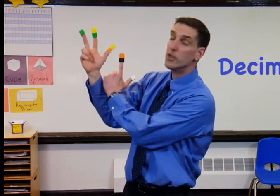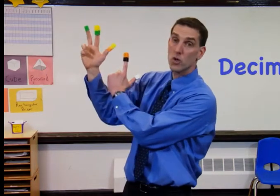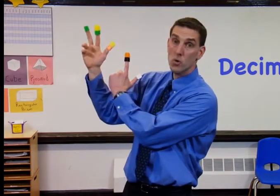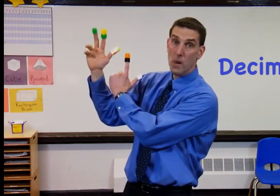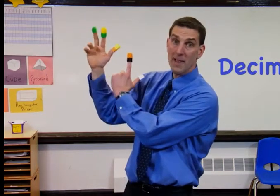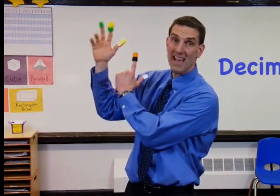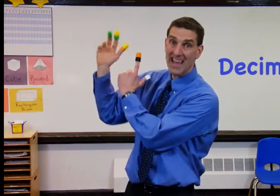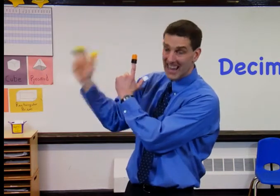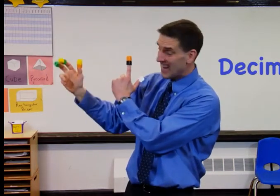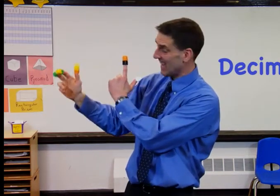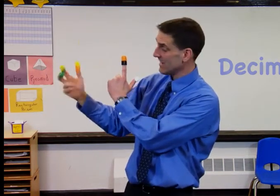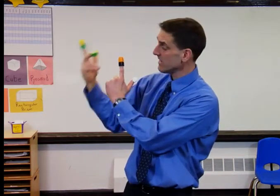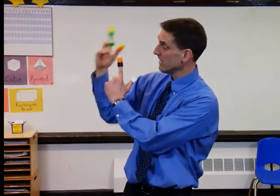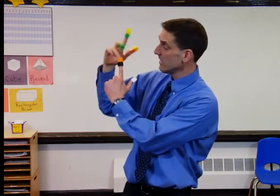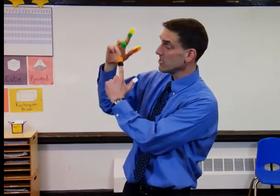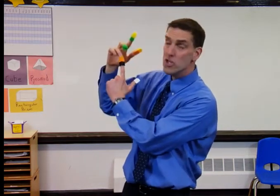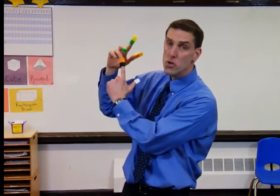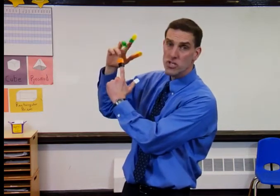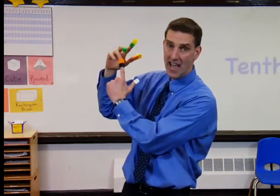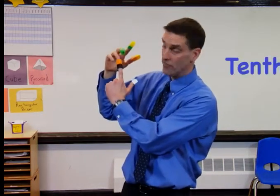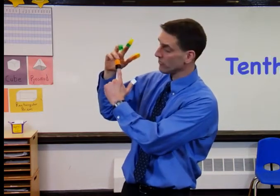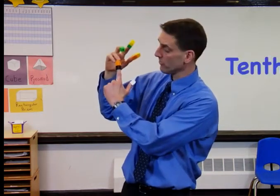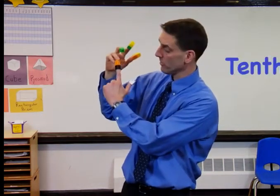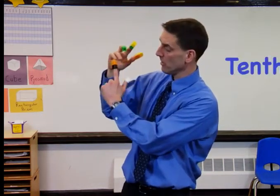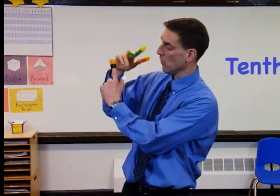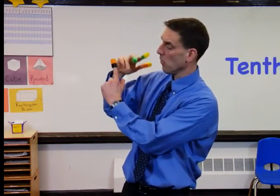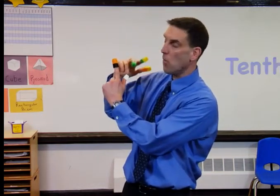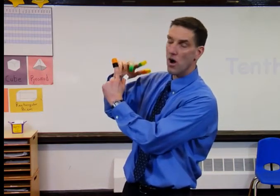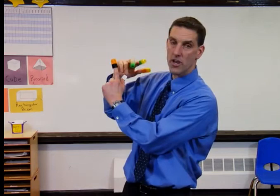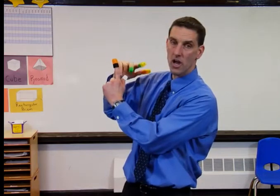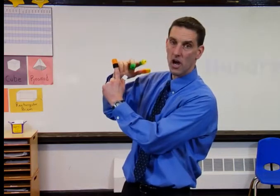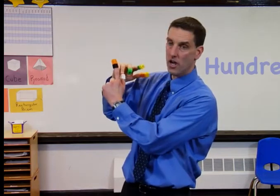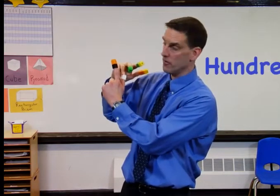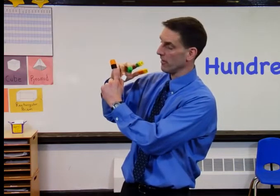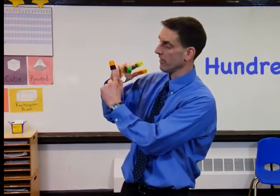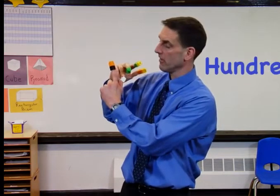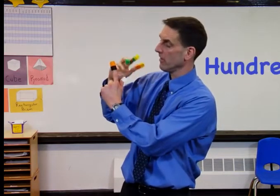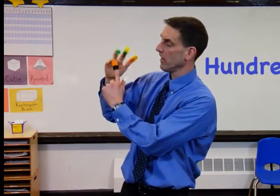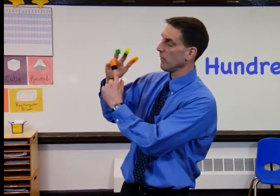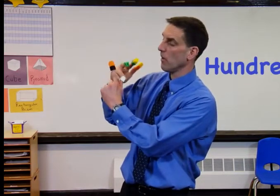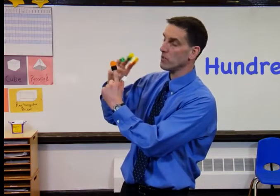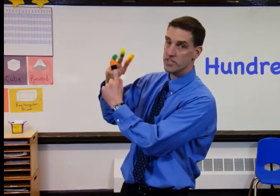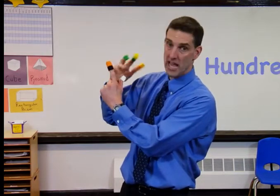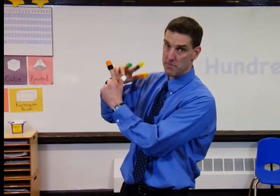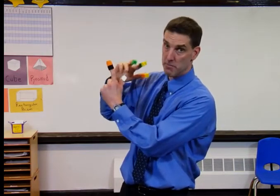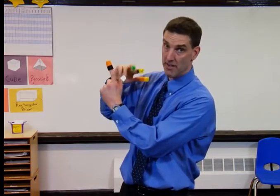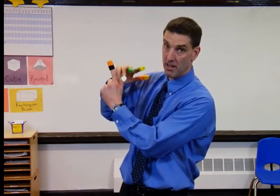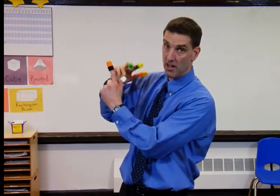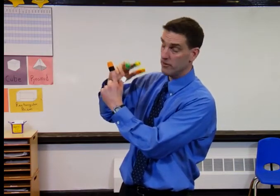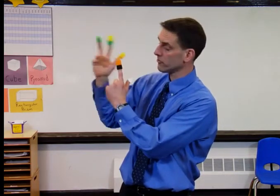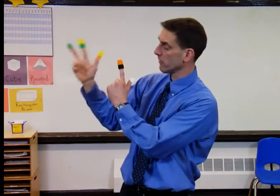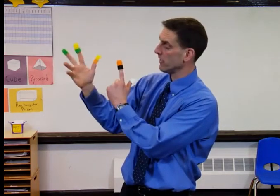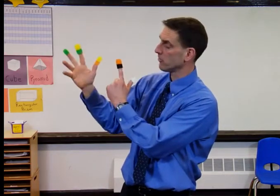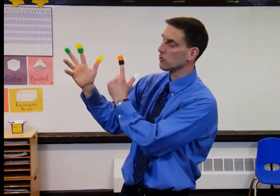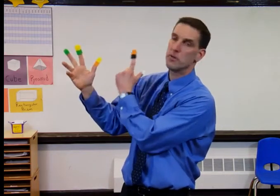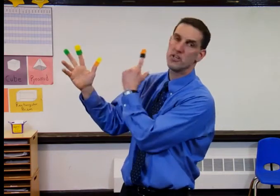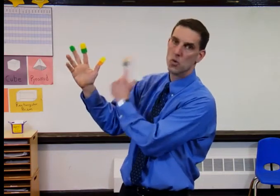122 and 2/10 1/100th. We always name it by the hundredths place. This would be